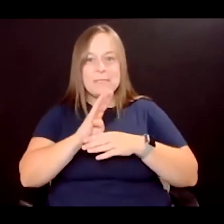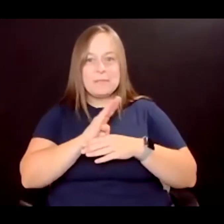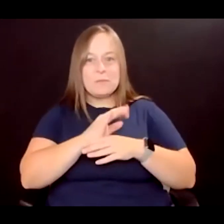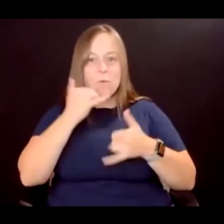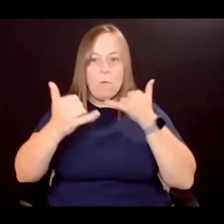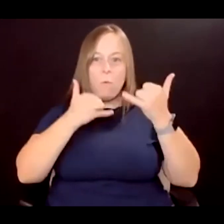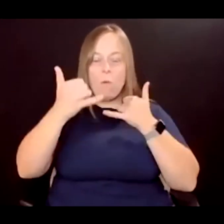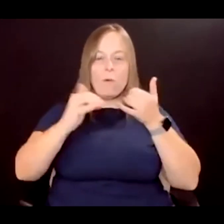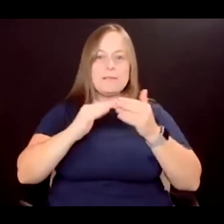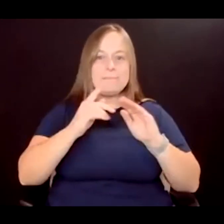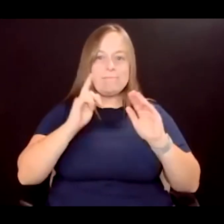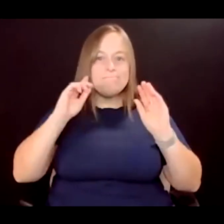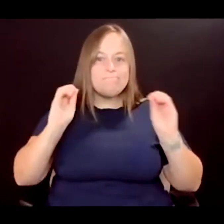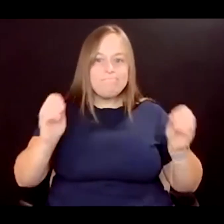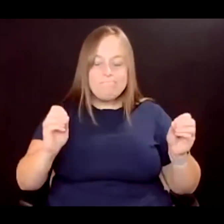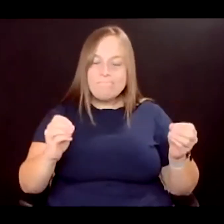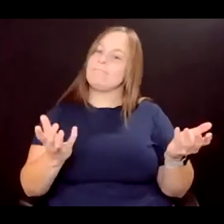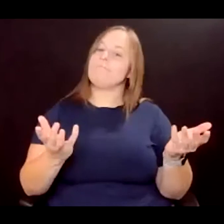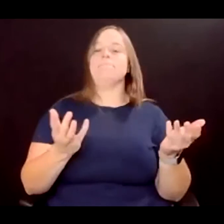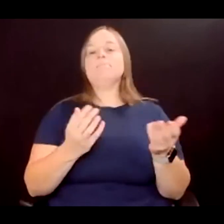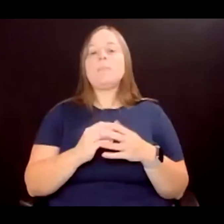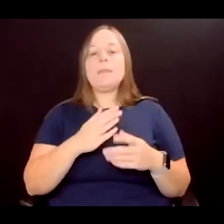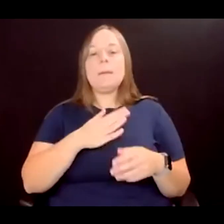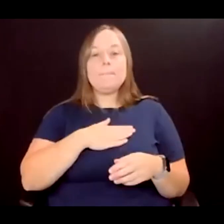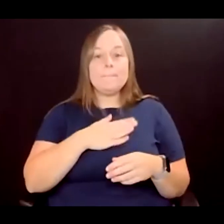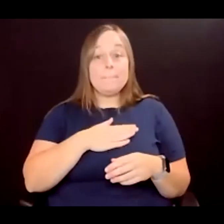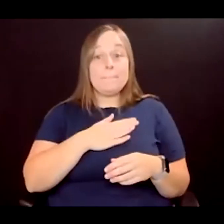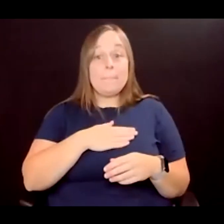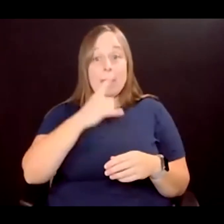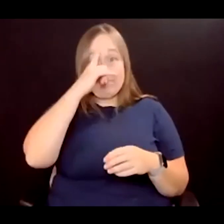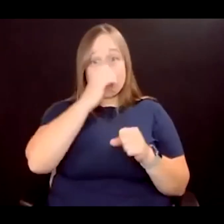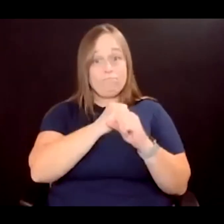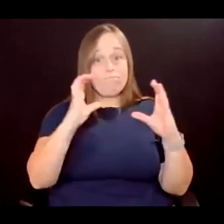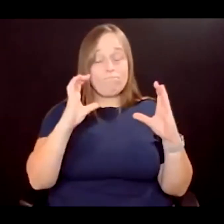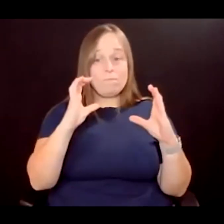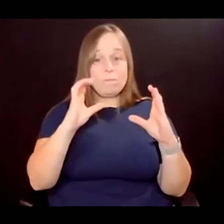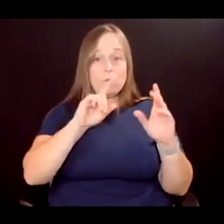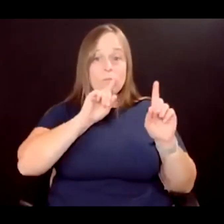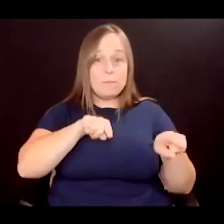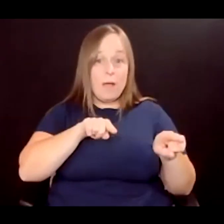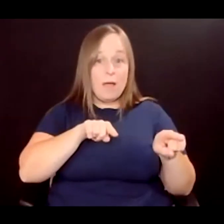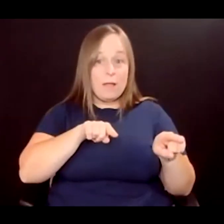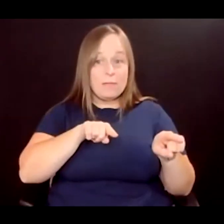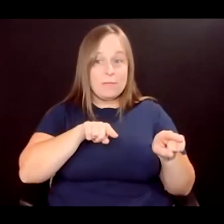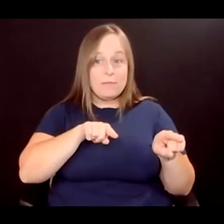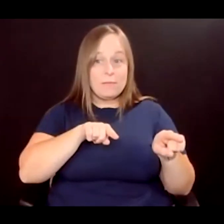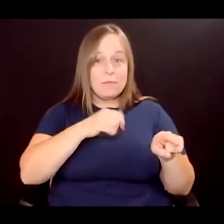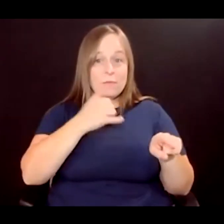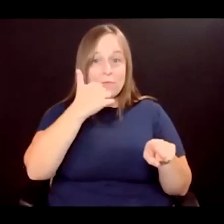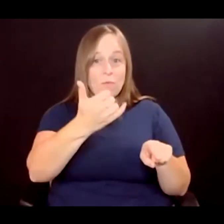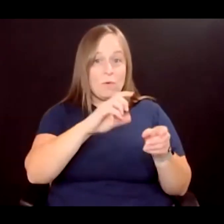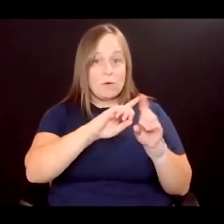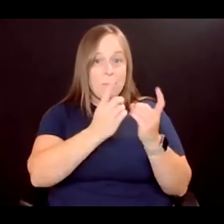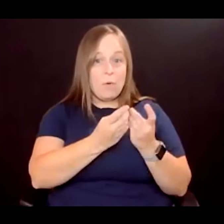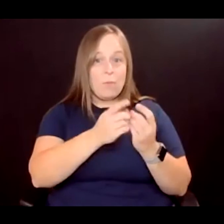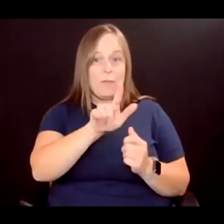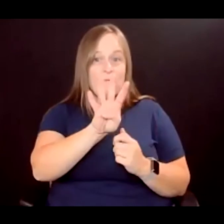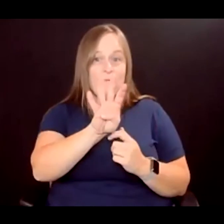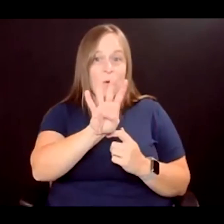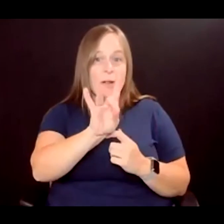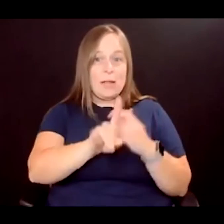community and communication. And I am thrilled to be here today to not only